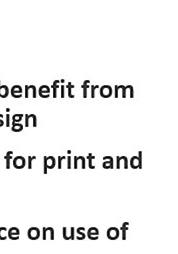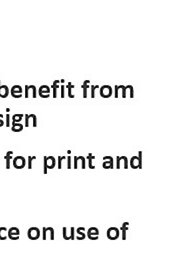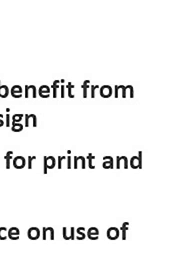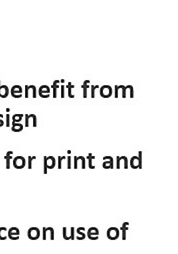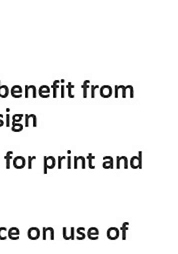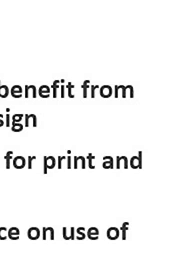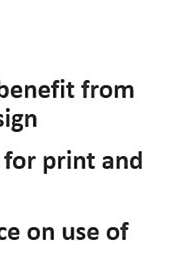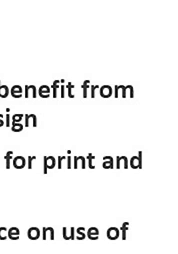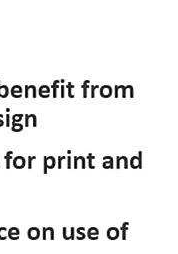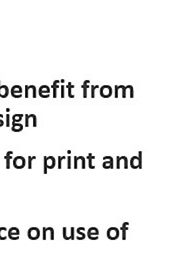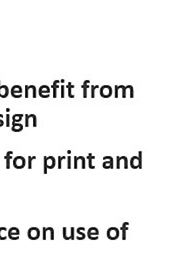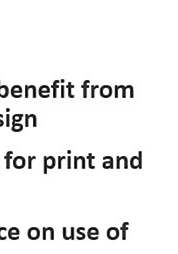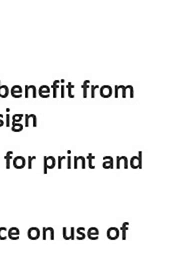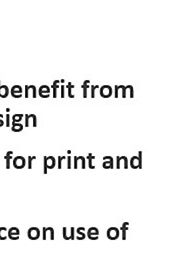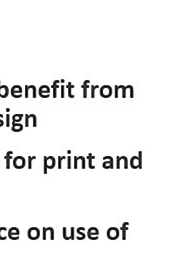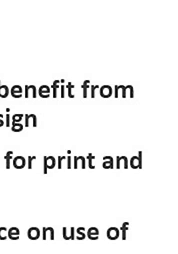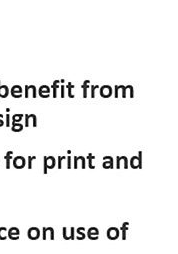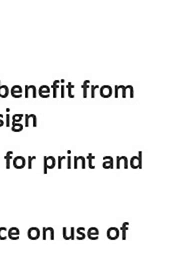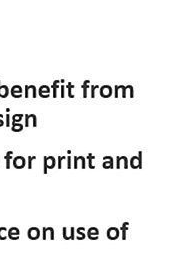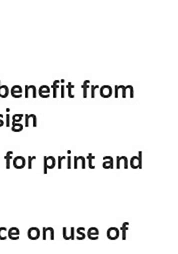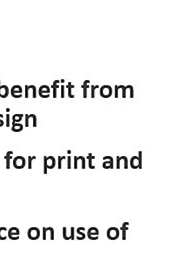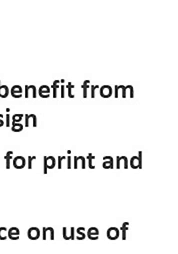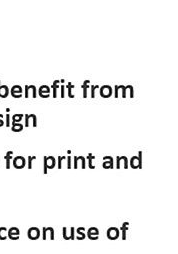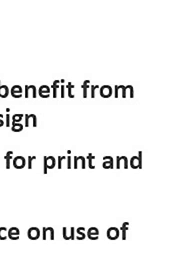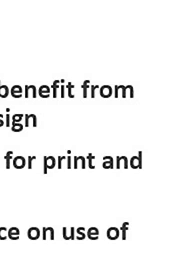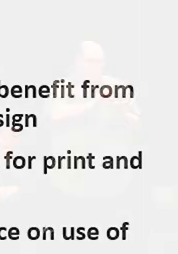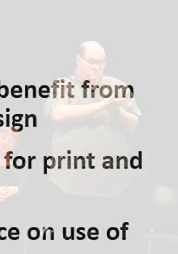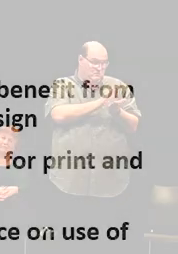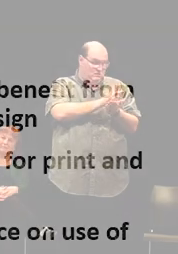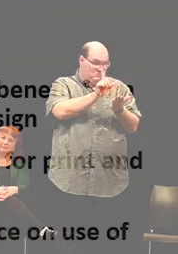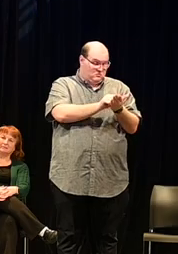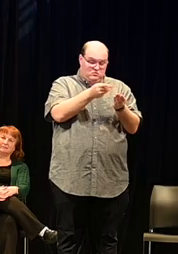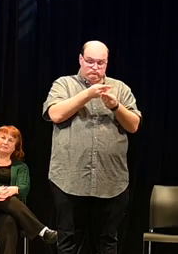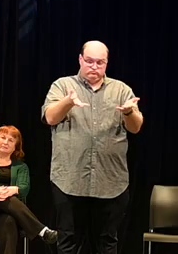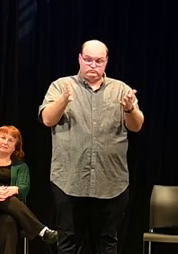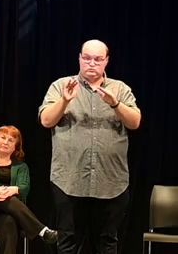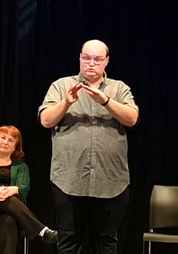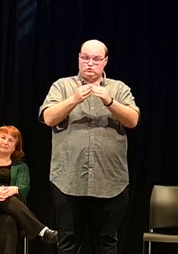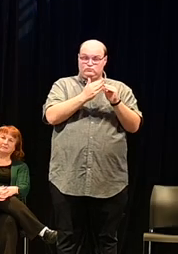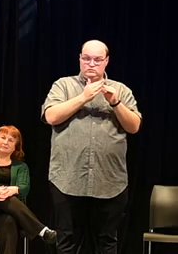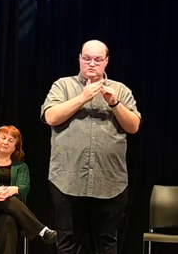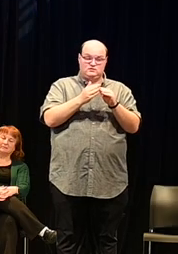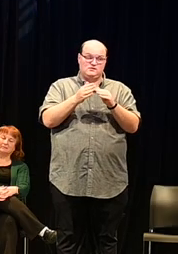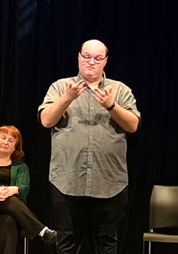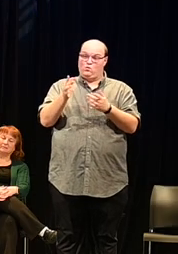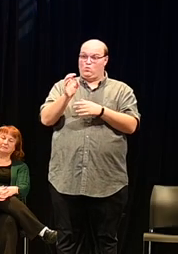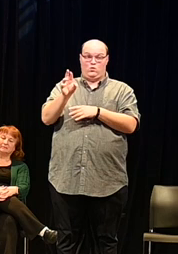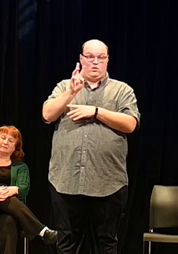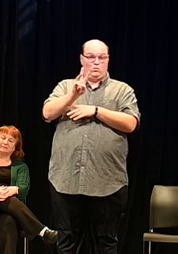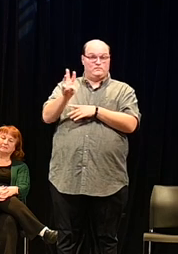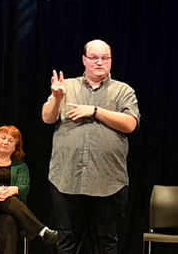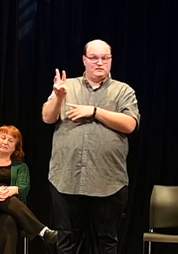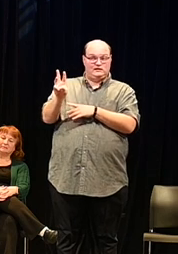of the printed materials that go out to the public and materials on a